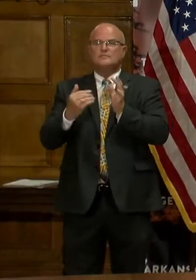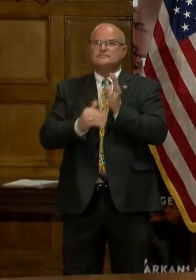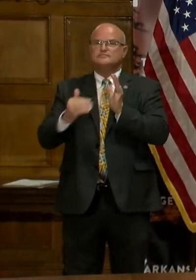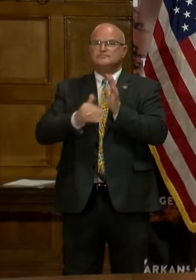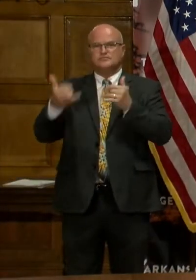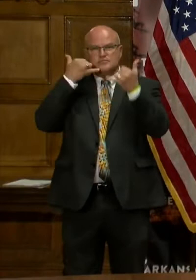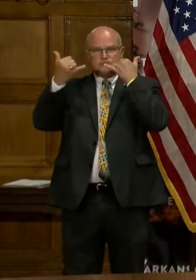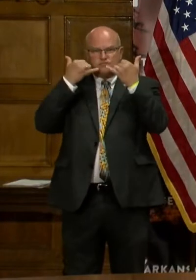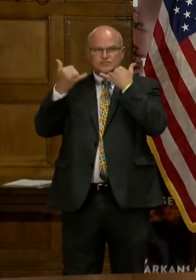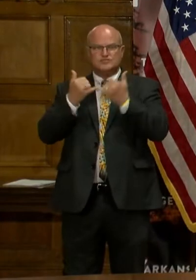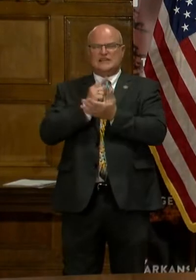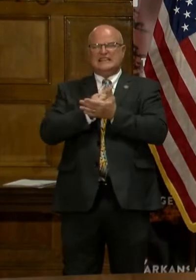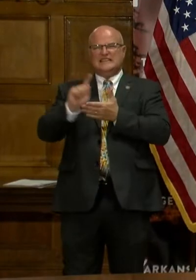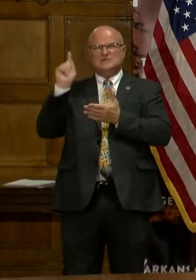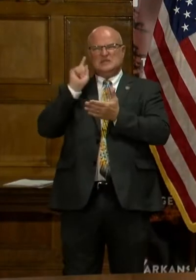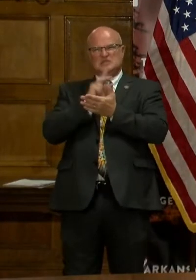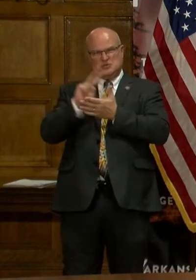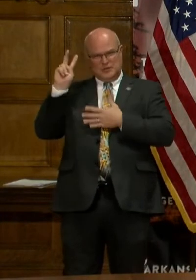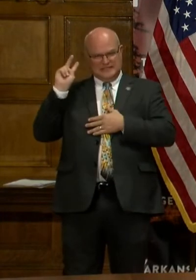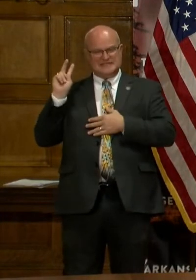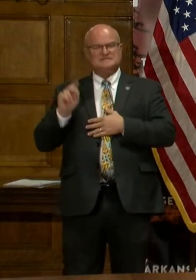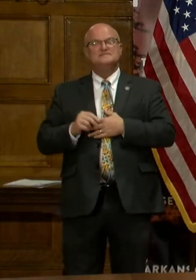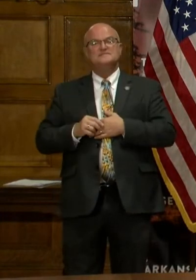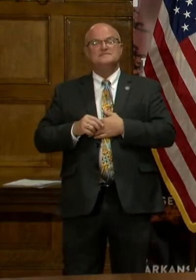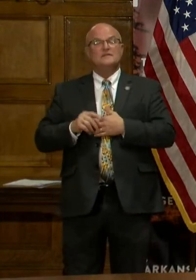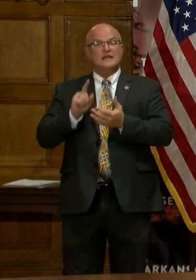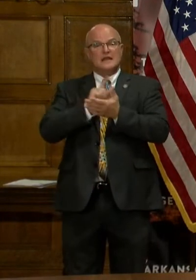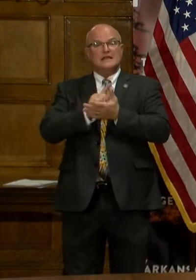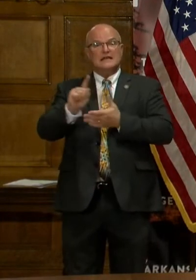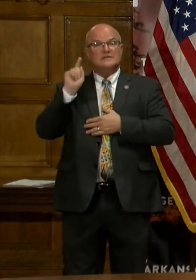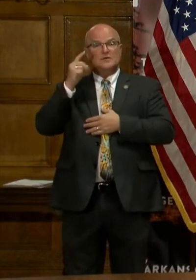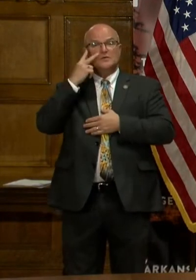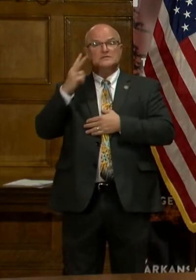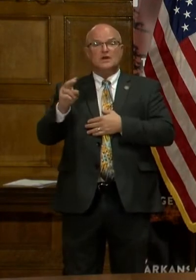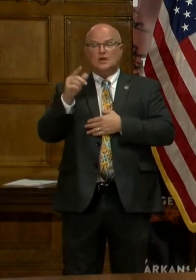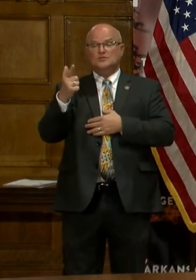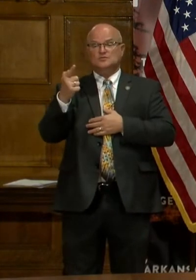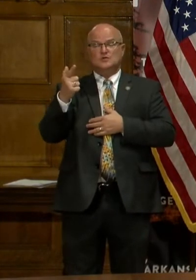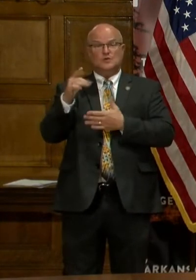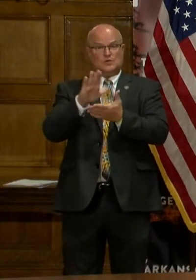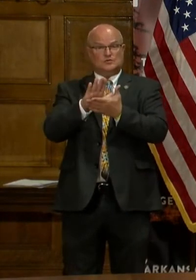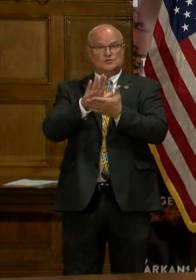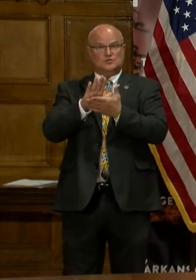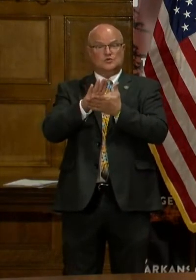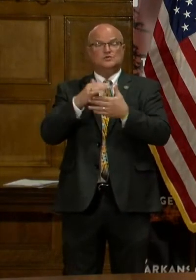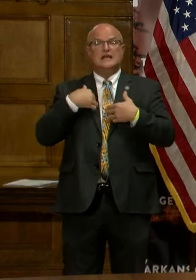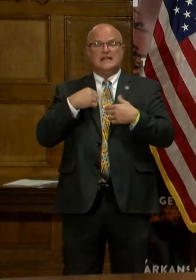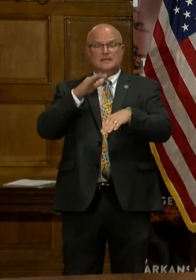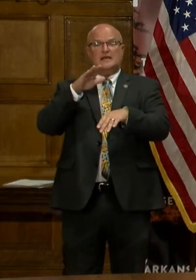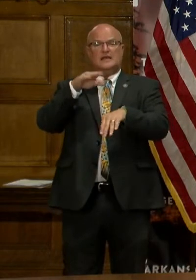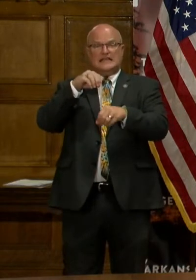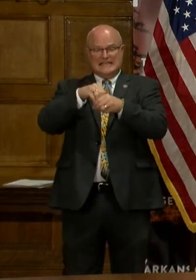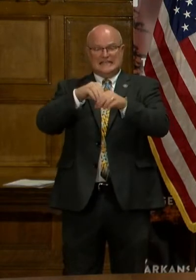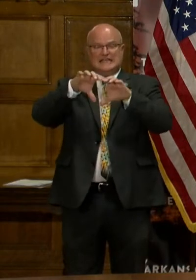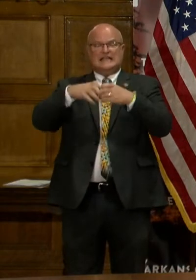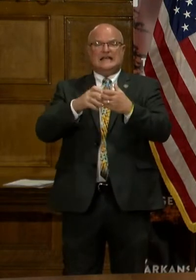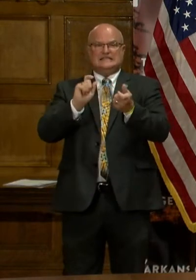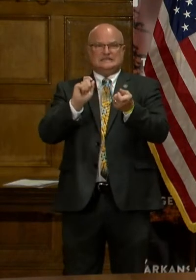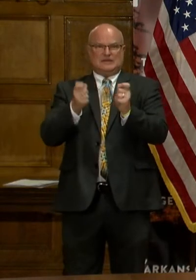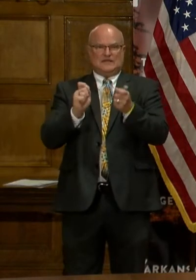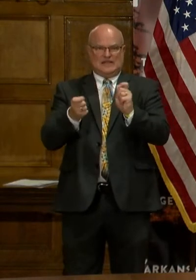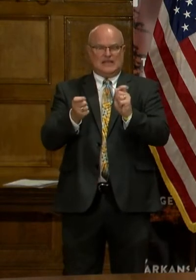quite commonly over the last week and a half or so. Last week we saw 21 schools that had to make on-site